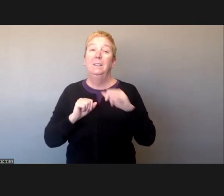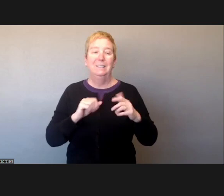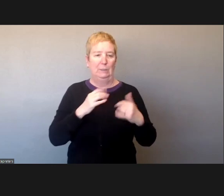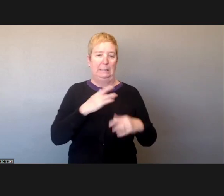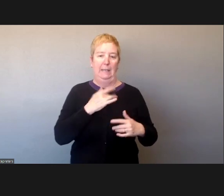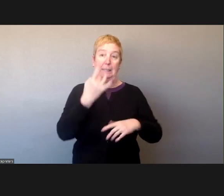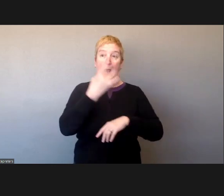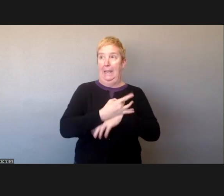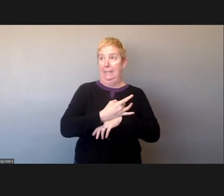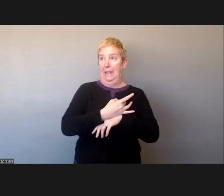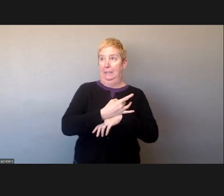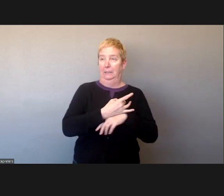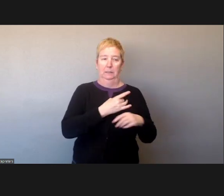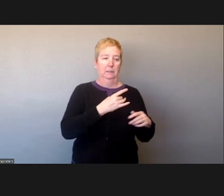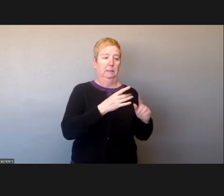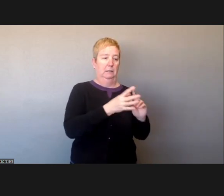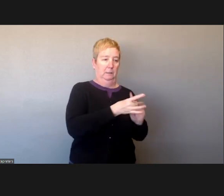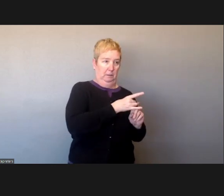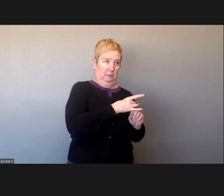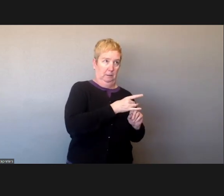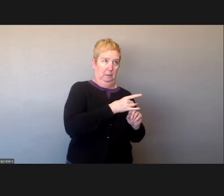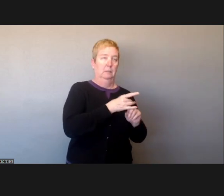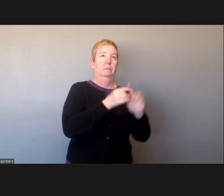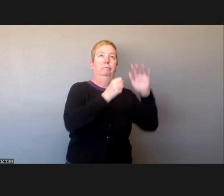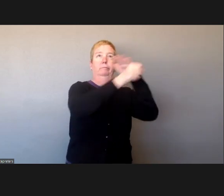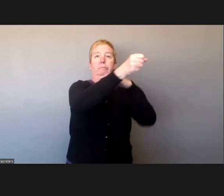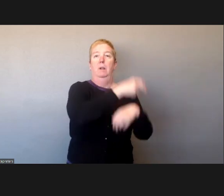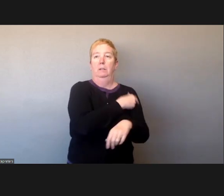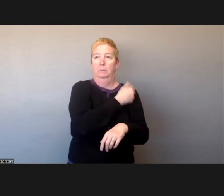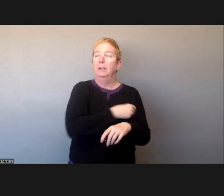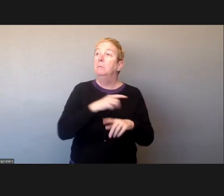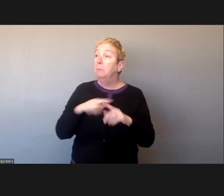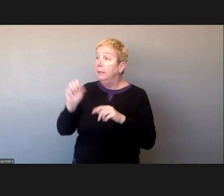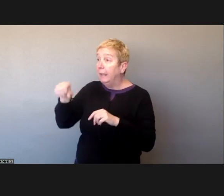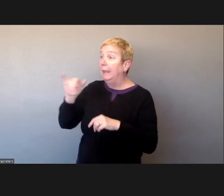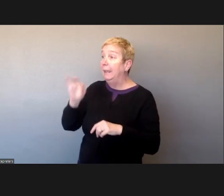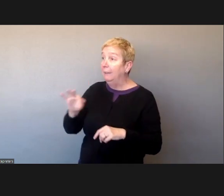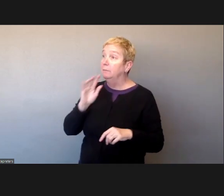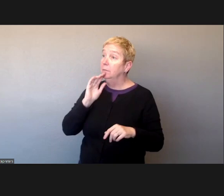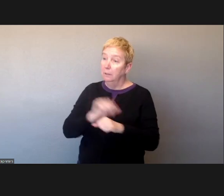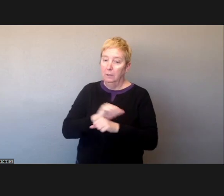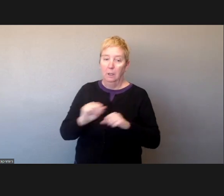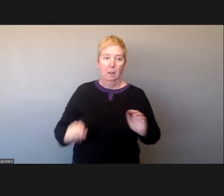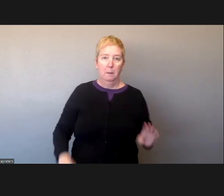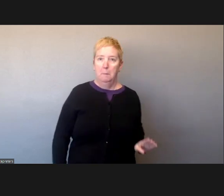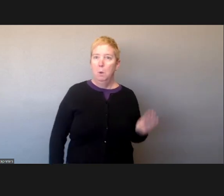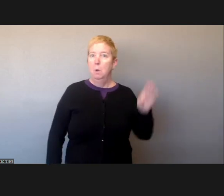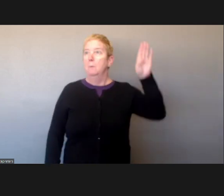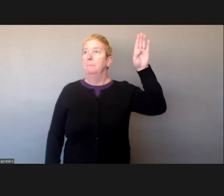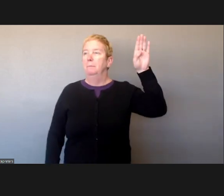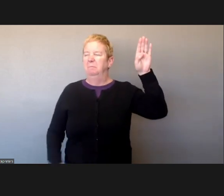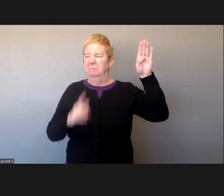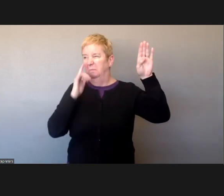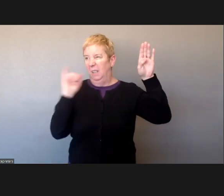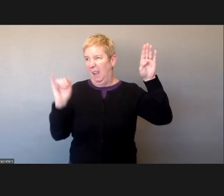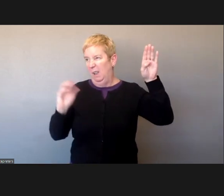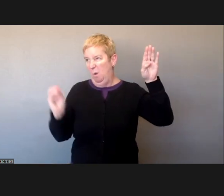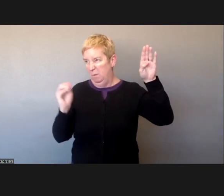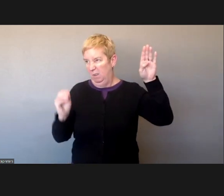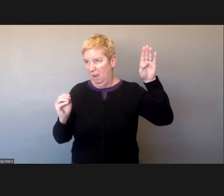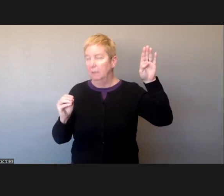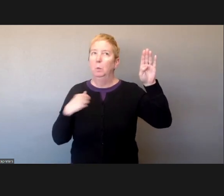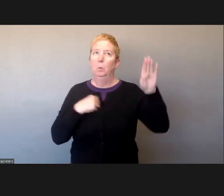Obviously, if cases start going up in a slope like we've seen with Omicron, hospitals